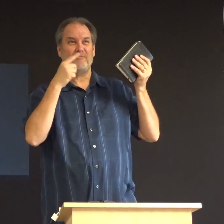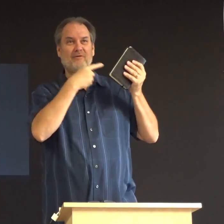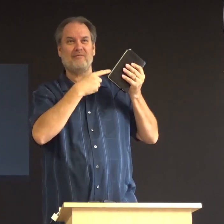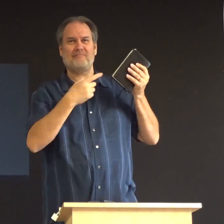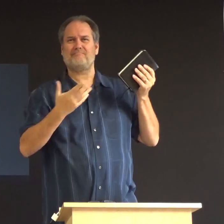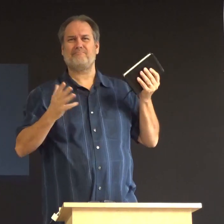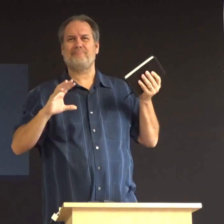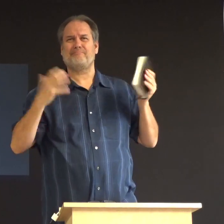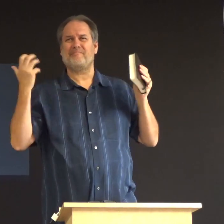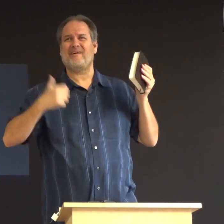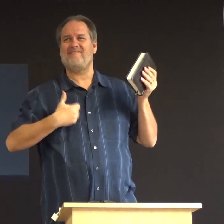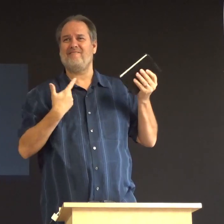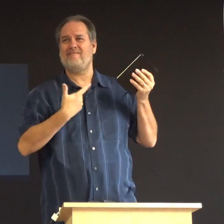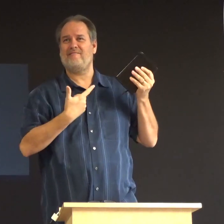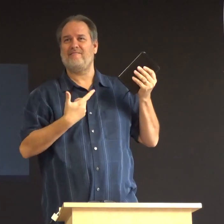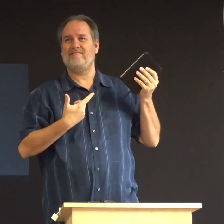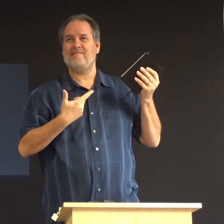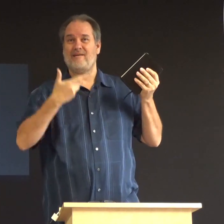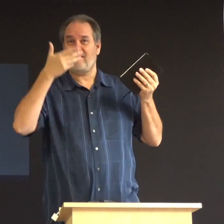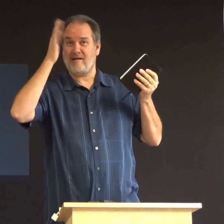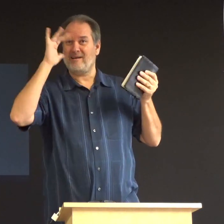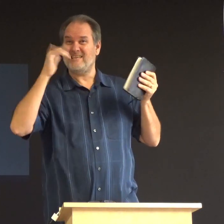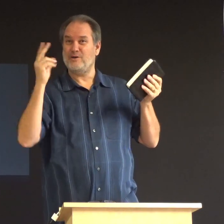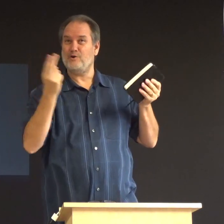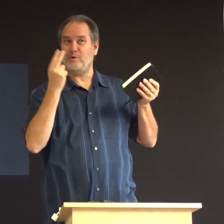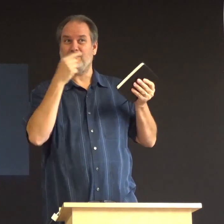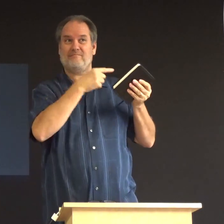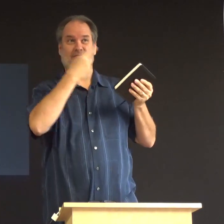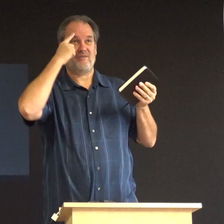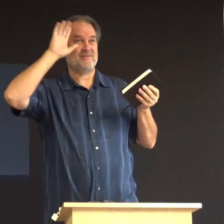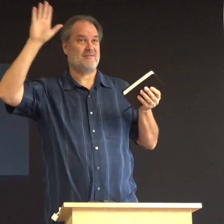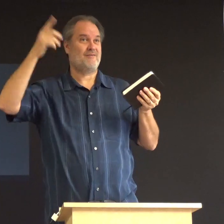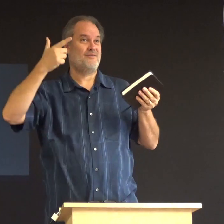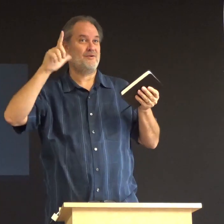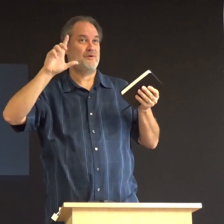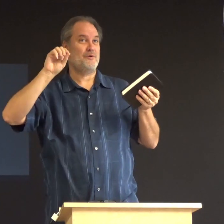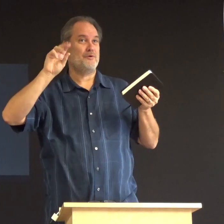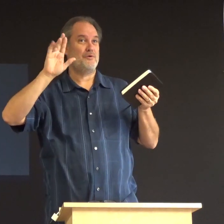Yeah. Many people in the Bible messed up in our life. God still used them for His glory.